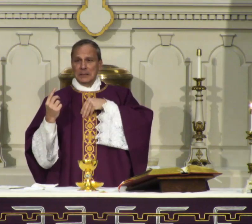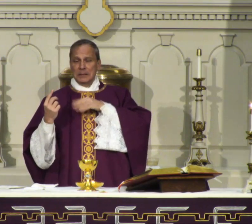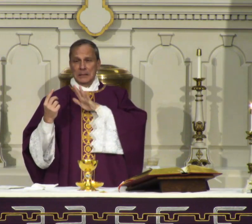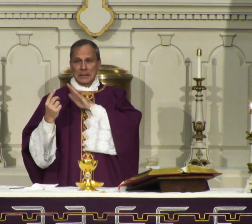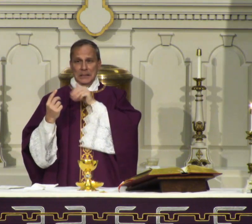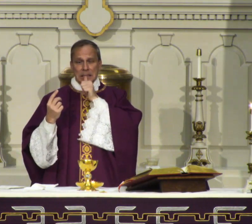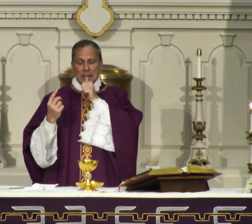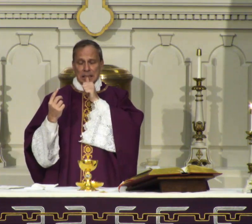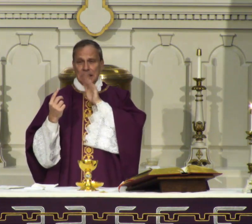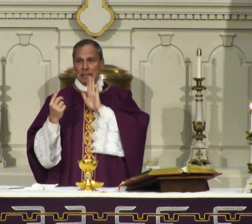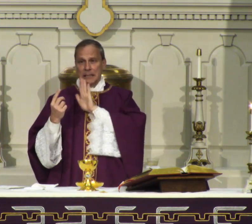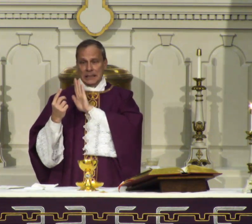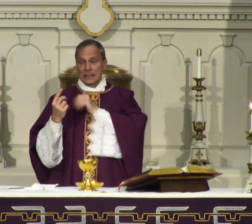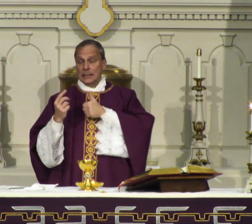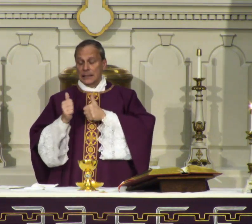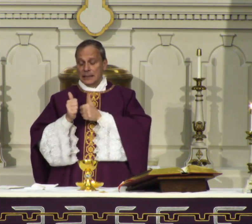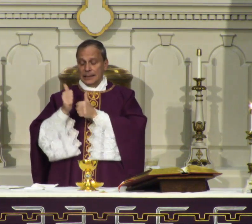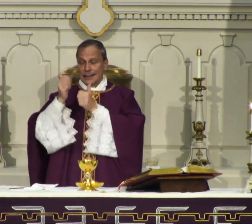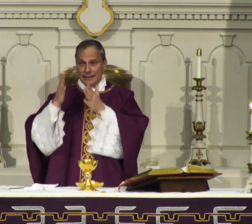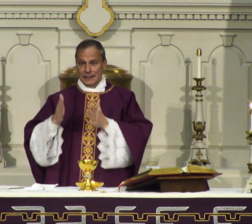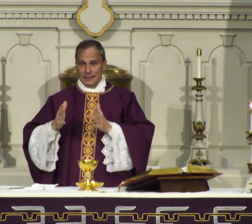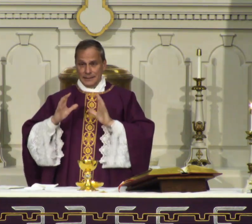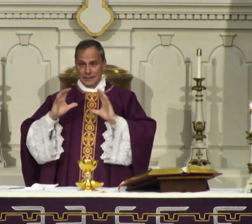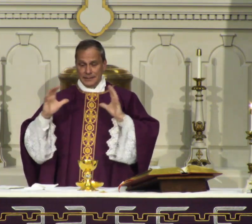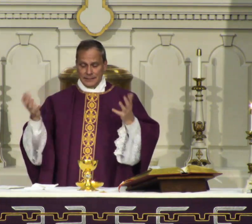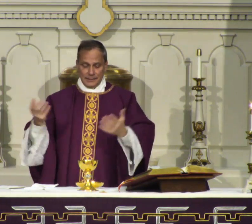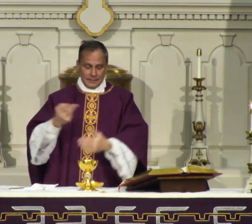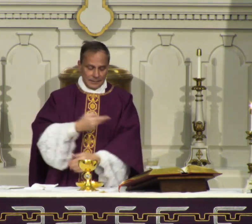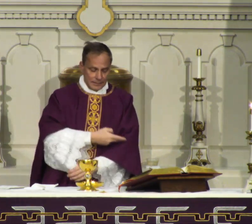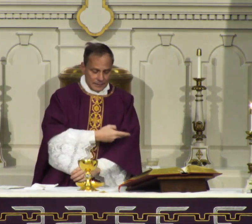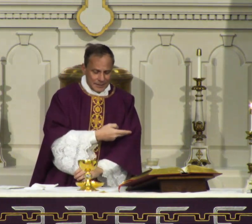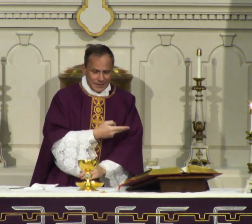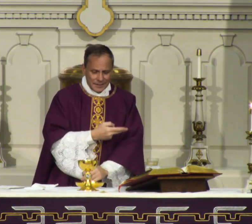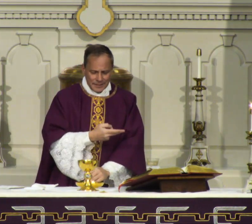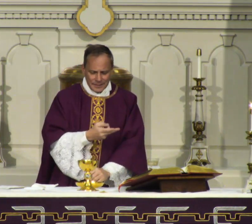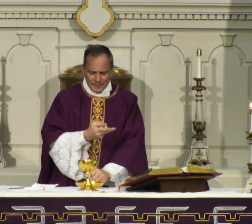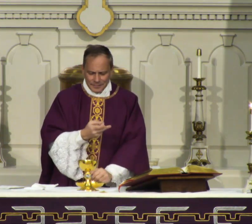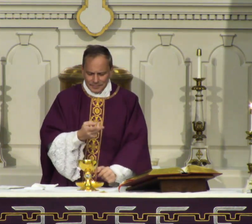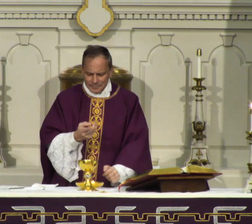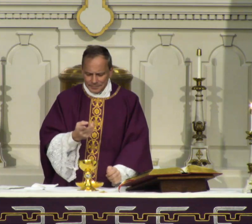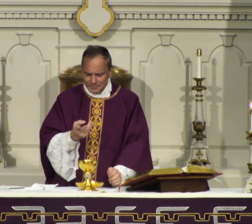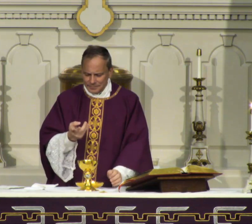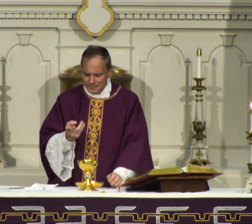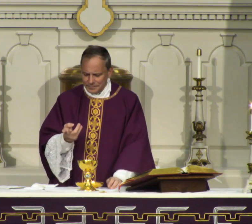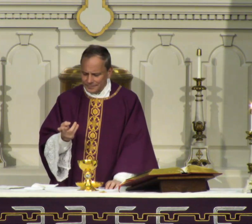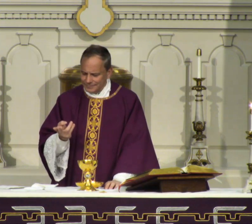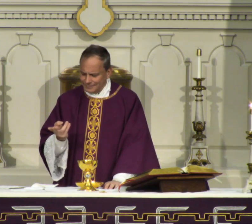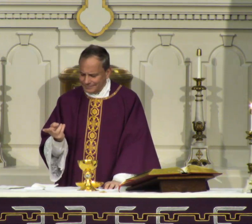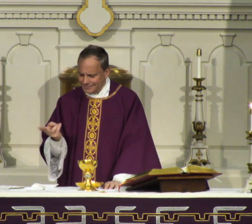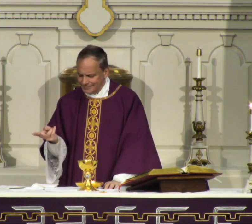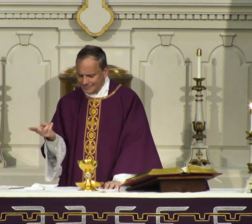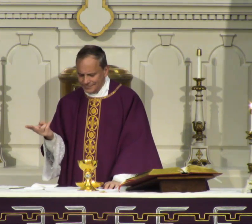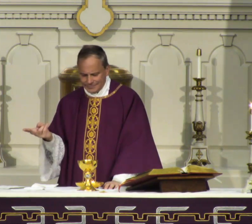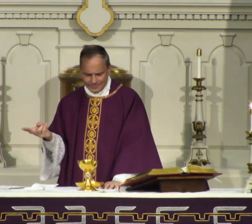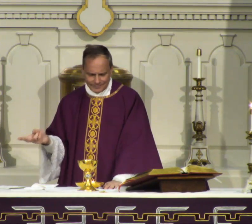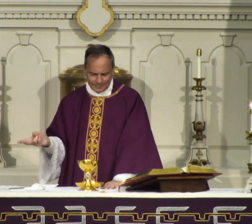At the time he was betrayed and entered willingly into his passion,